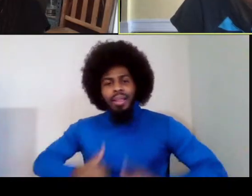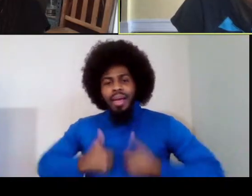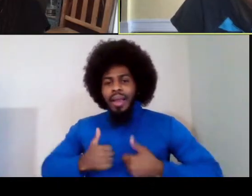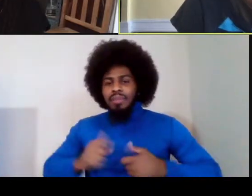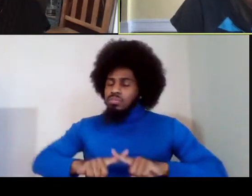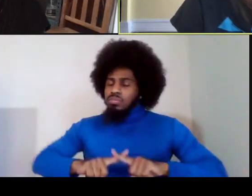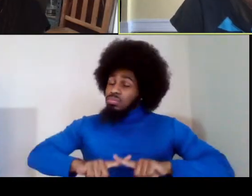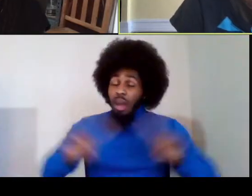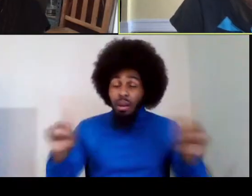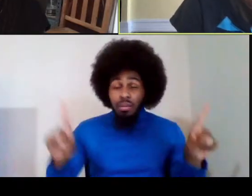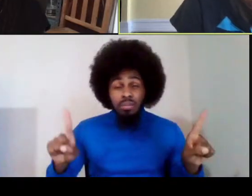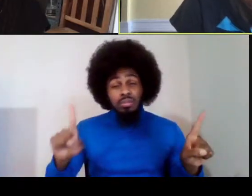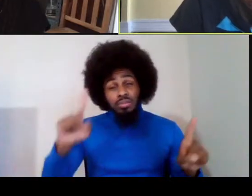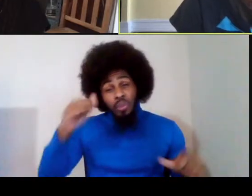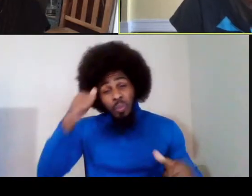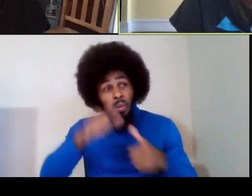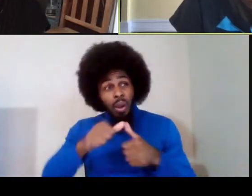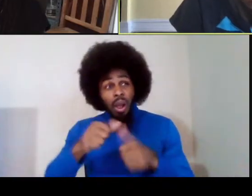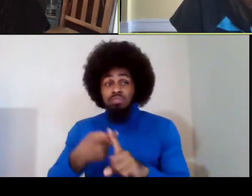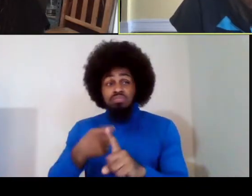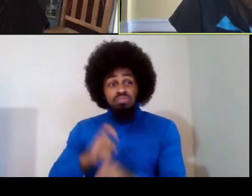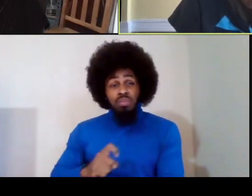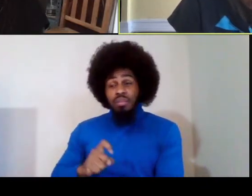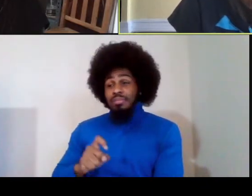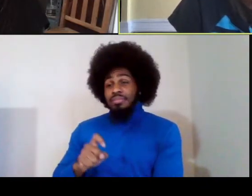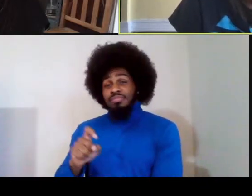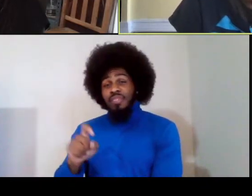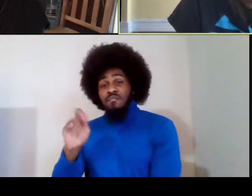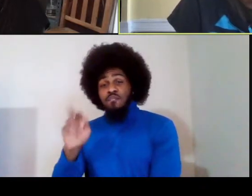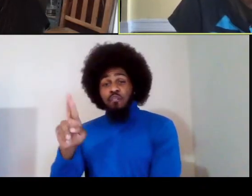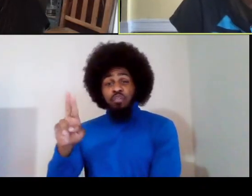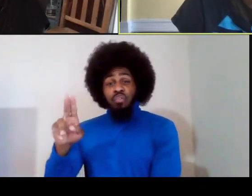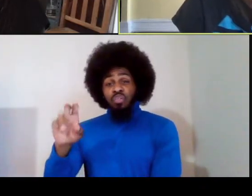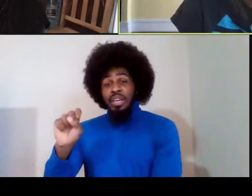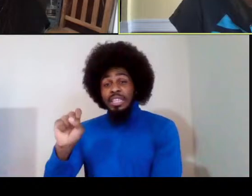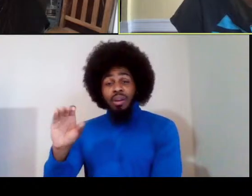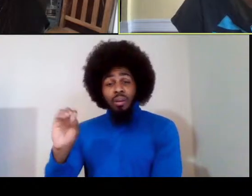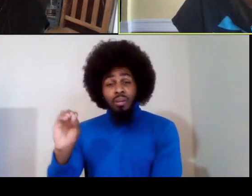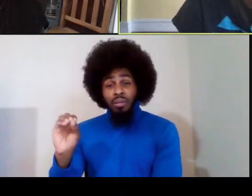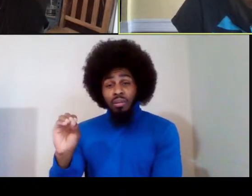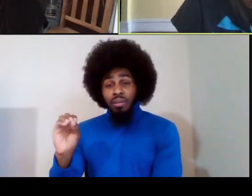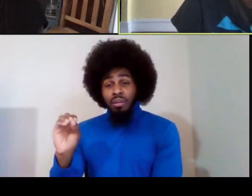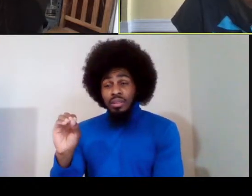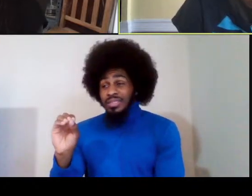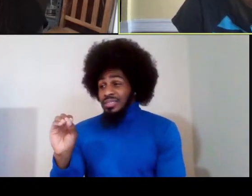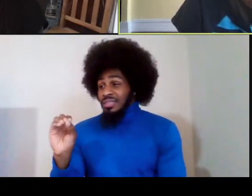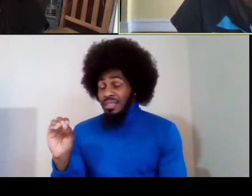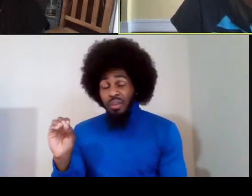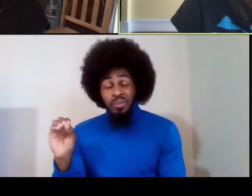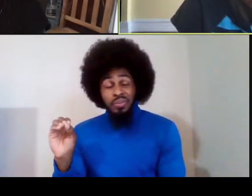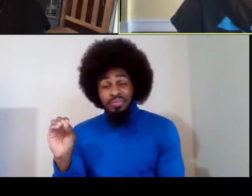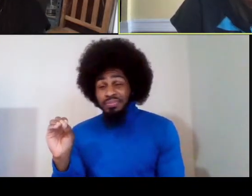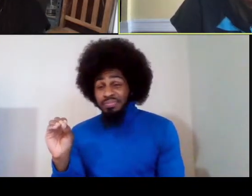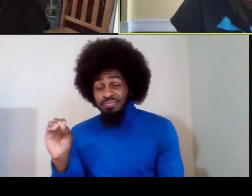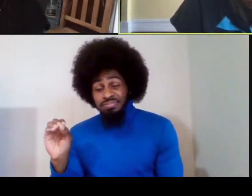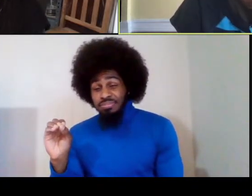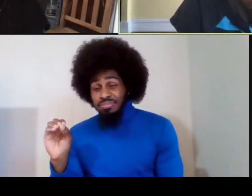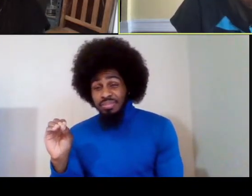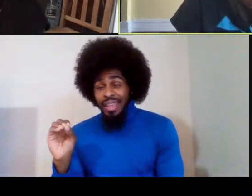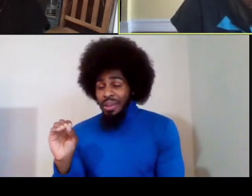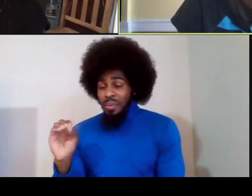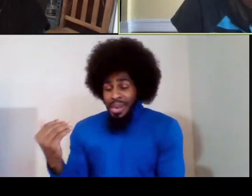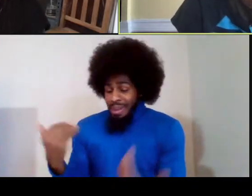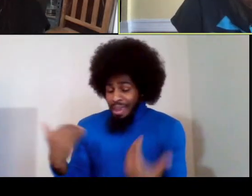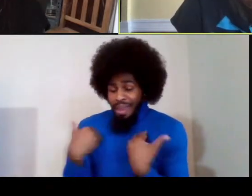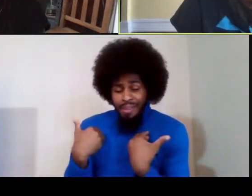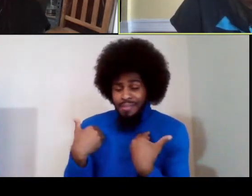had bad hair care products. We didn't have no like Black Panthers telling us, you know what I'm saying, to free the land. We